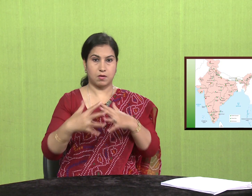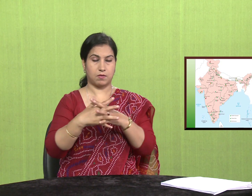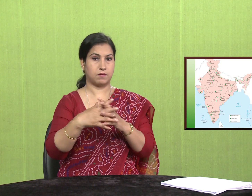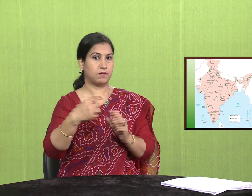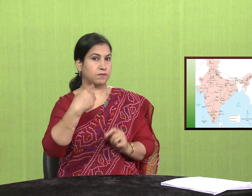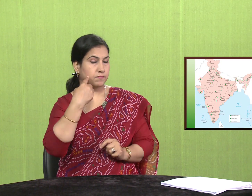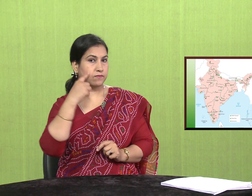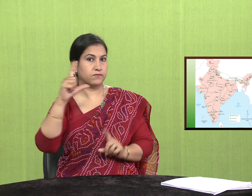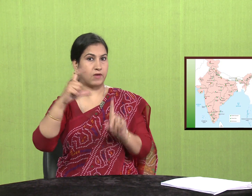Act